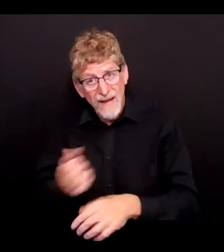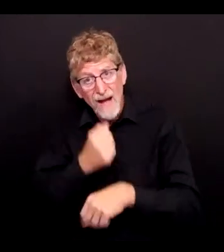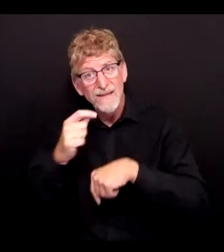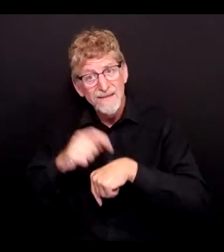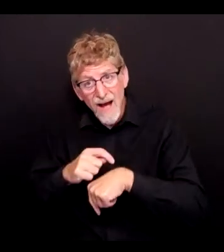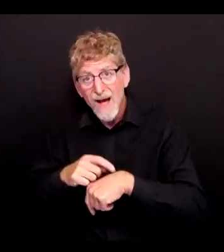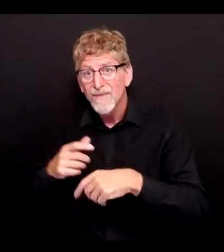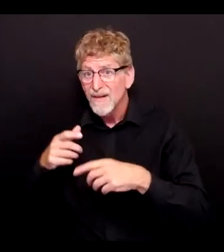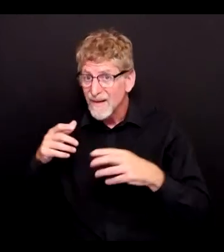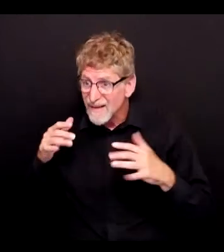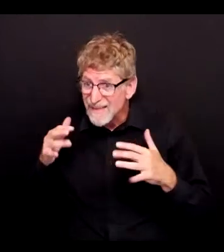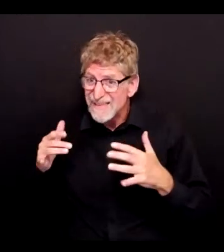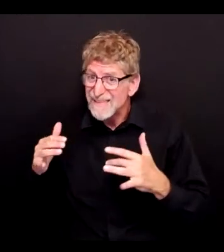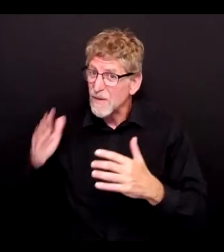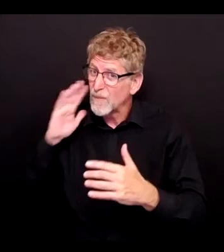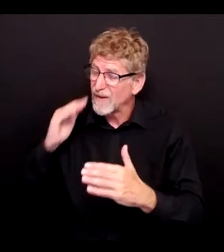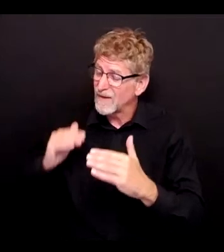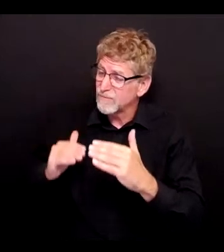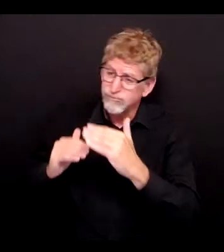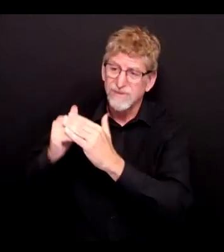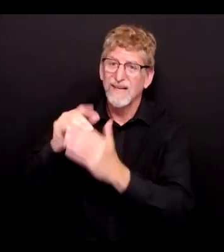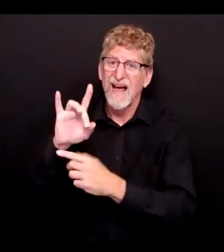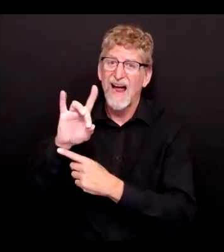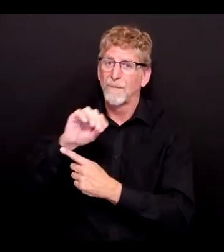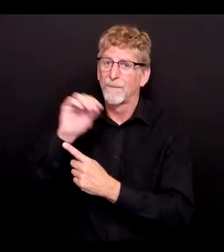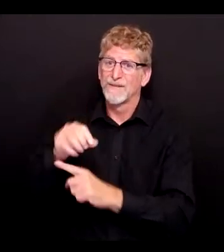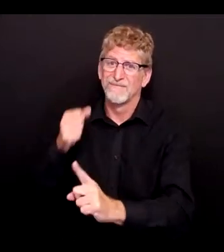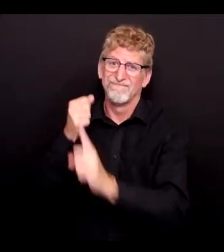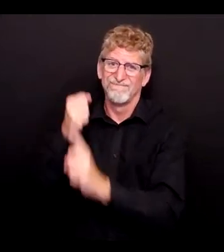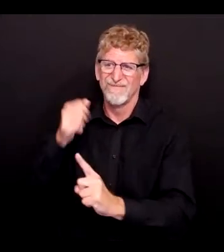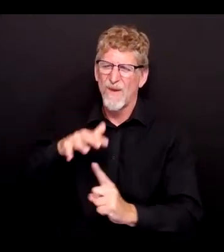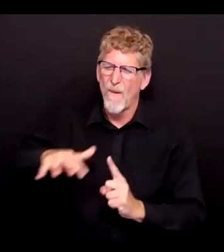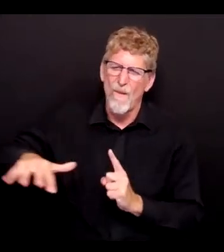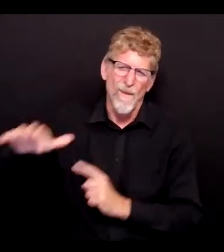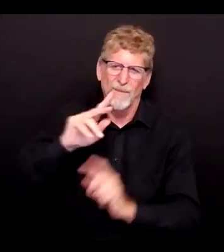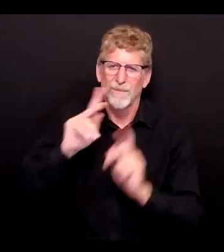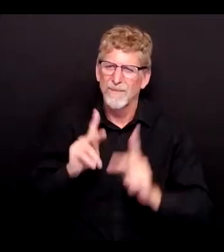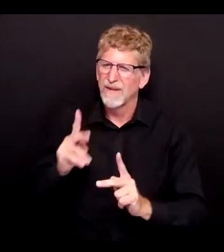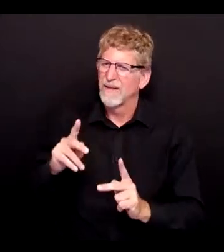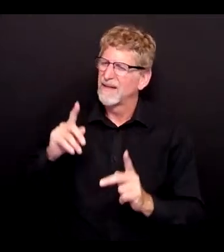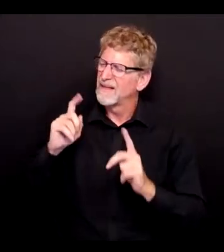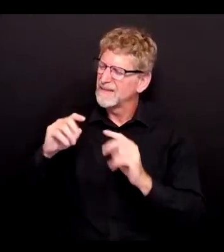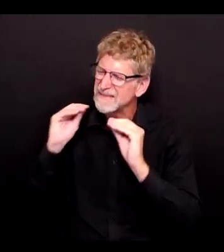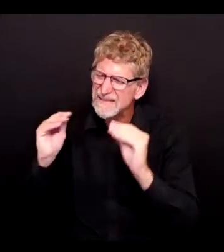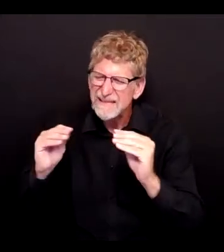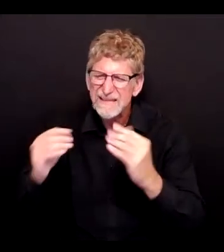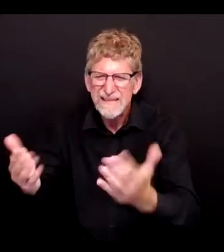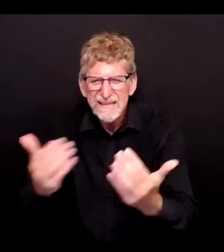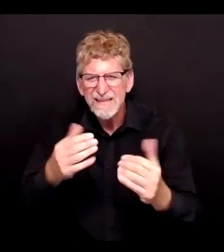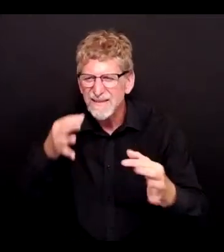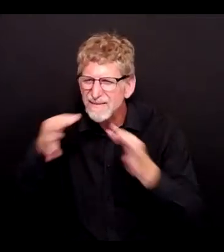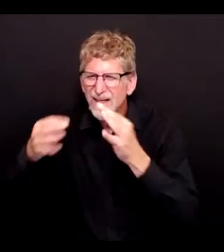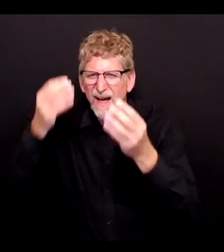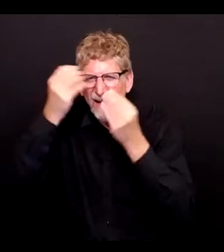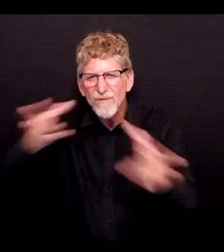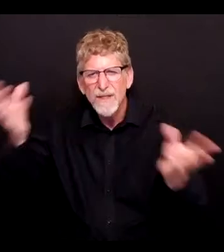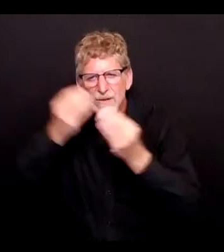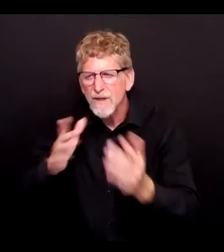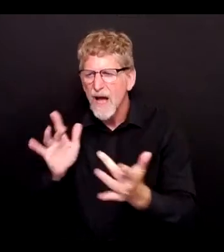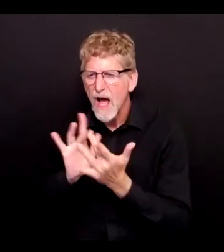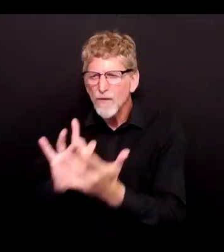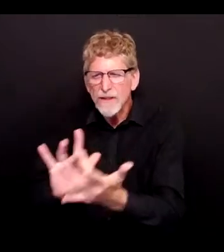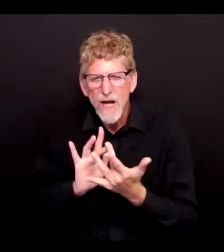level. It's going to be a continued education and outreach campaign, just so important to meet people where they are. I mean, we do know that some of the